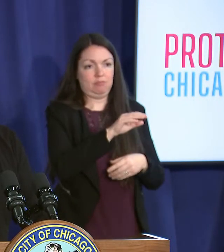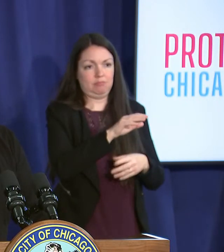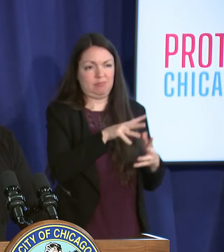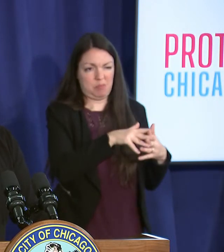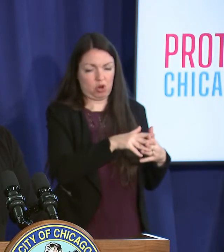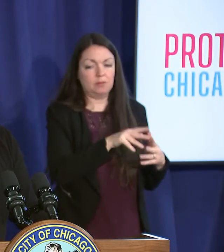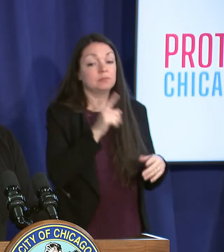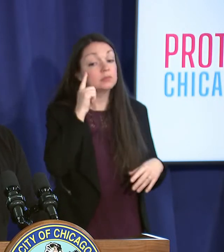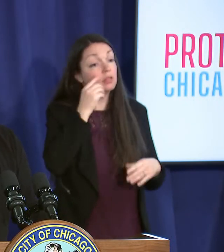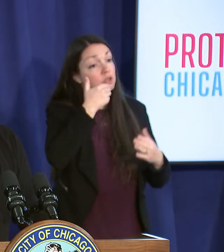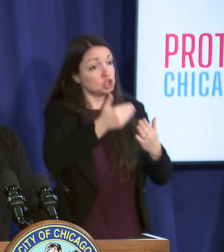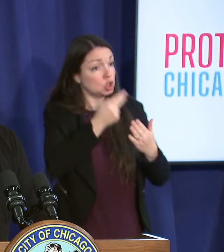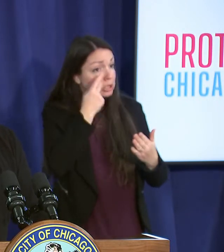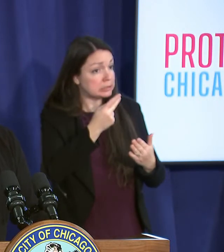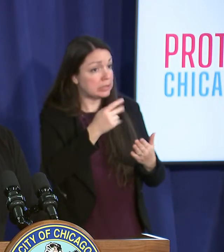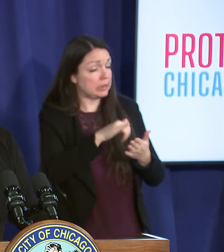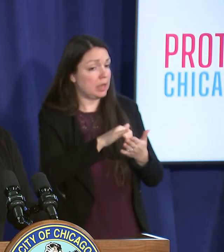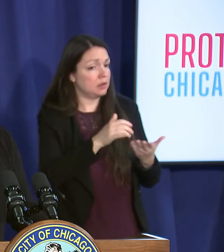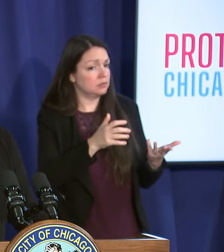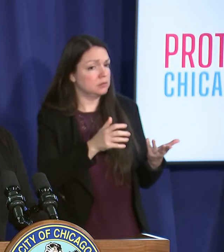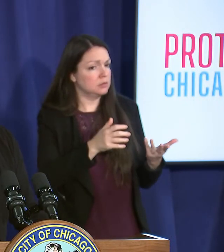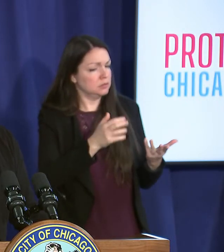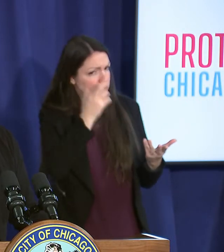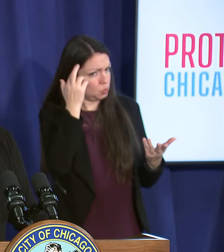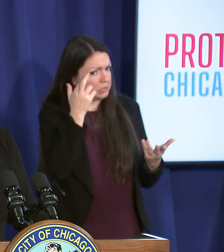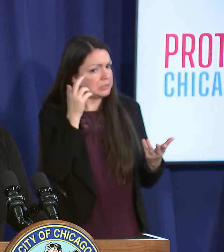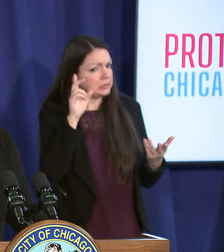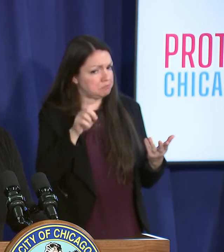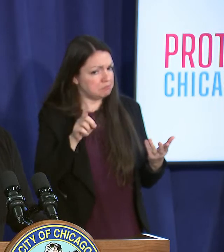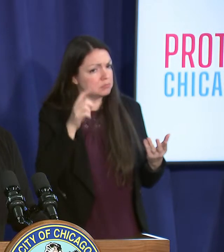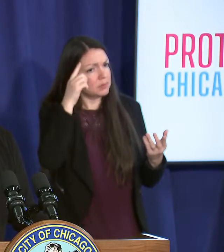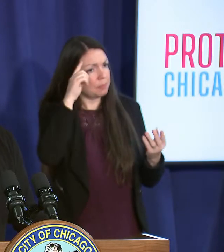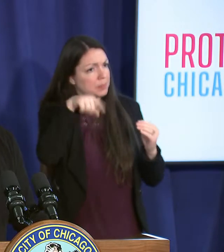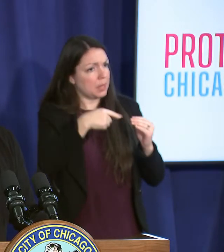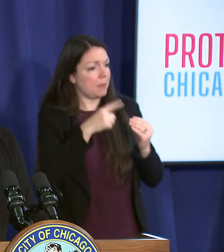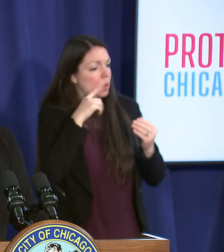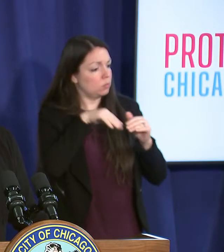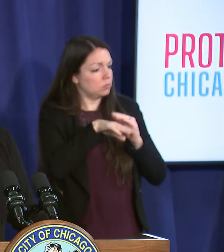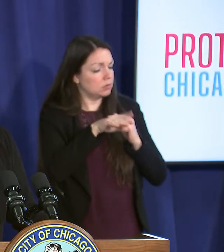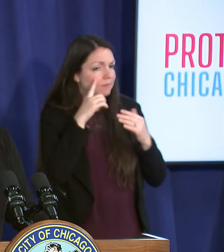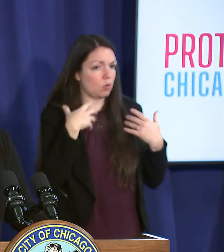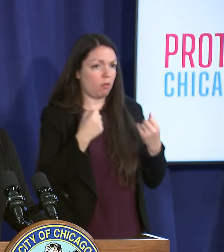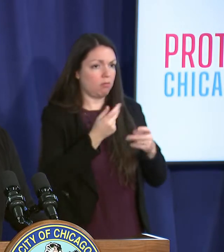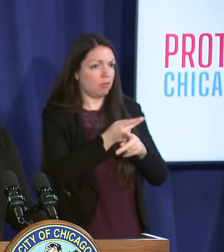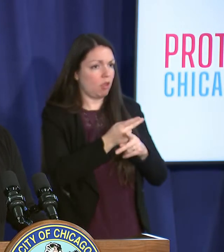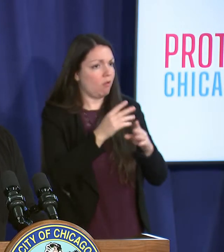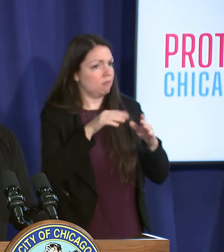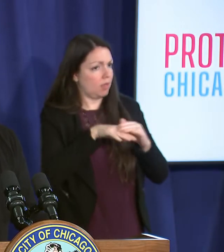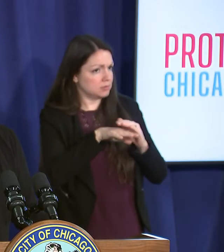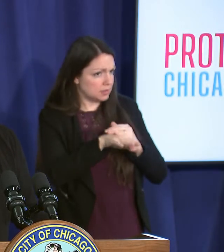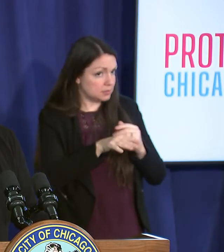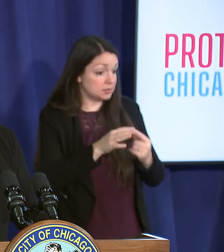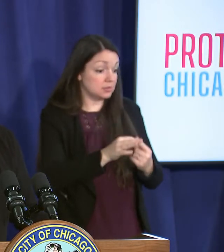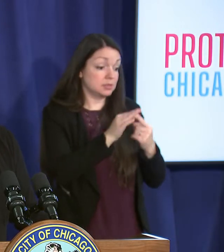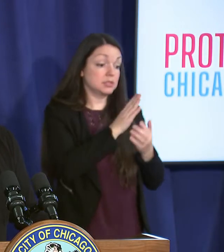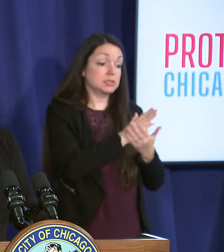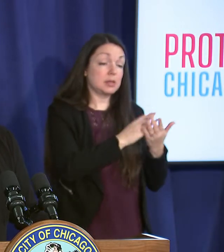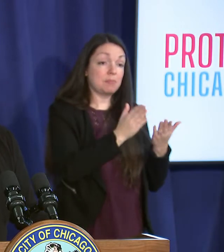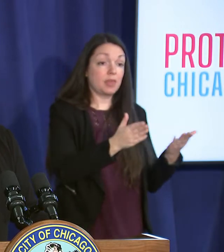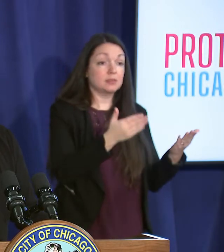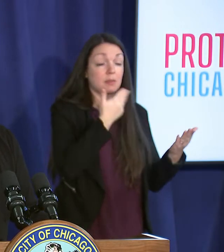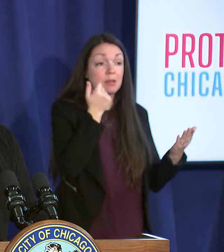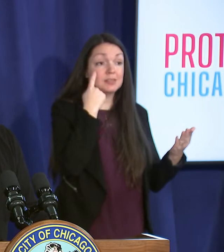for the country to sort of see that there are reasons to think about access for healthcare, especially some of these preventive